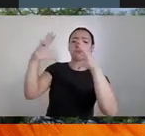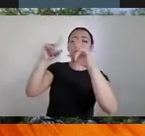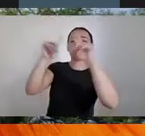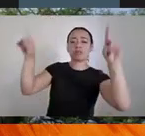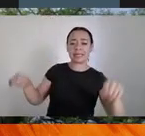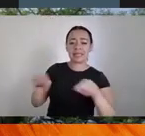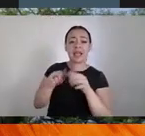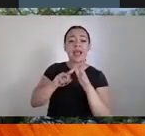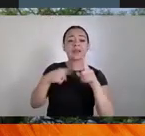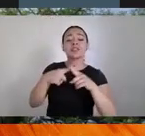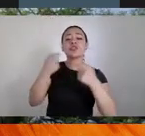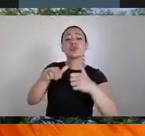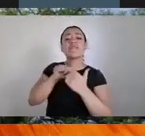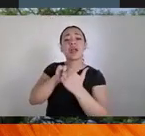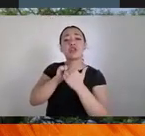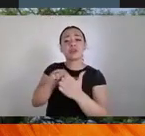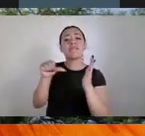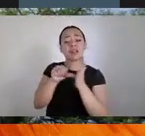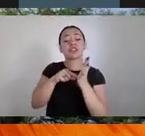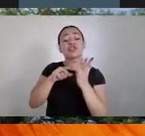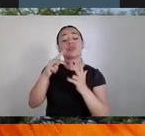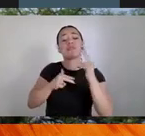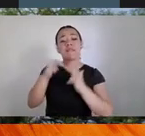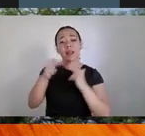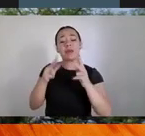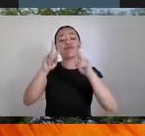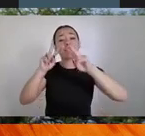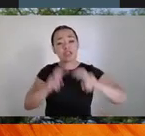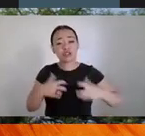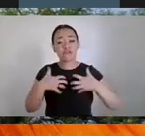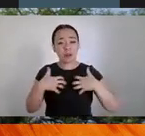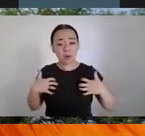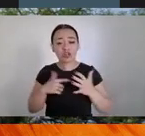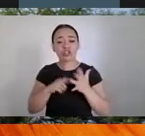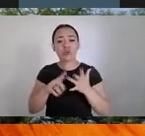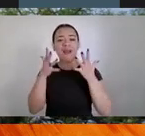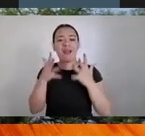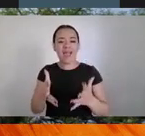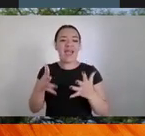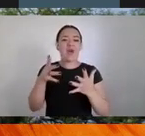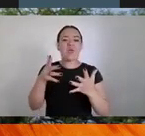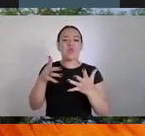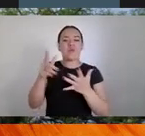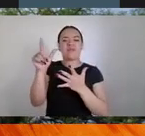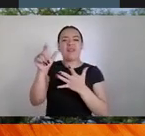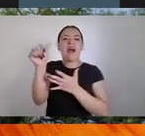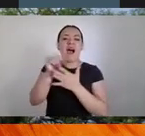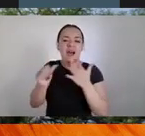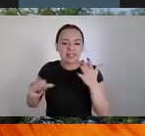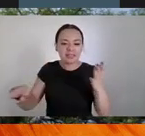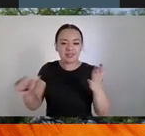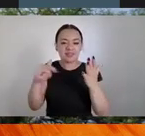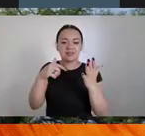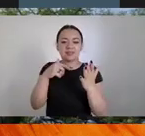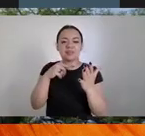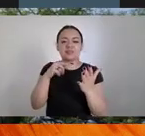fellowship funds to develop a research framework that would allow socially engaged artists to better communicate the outcomes of their work